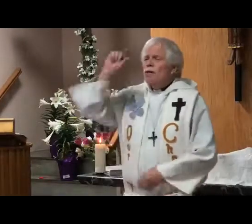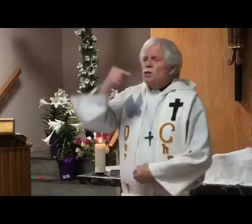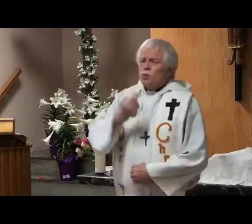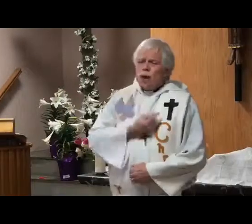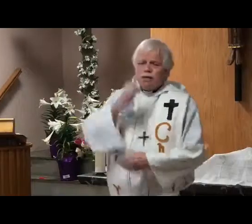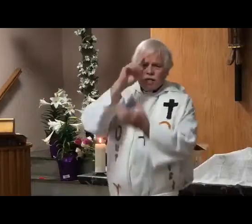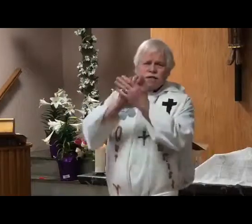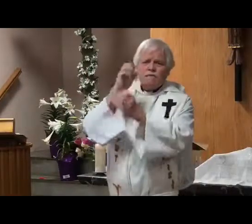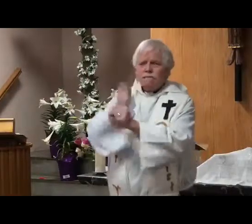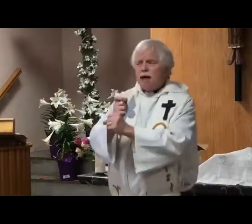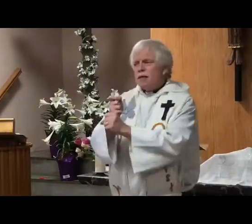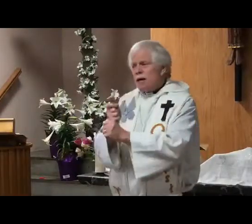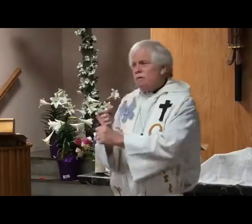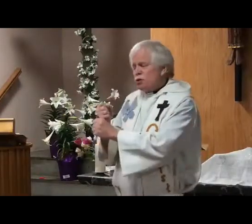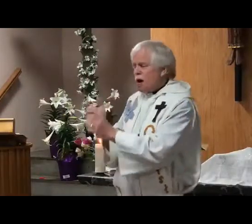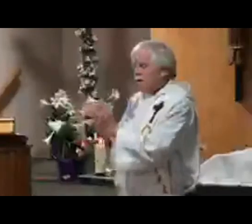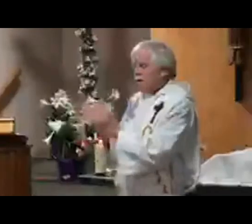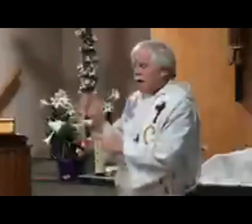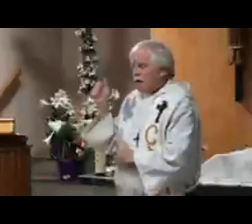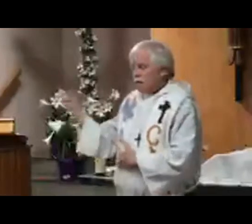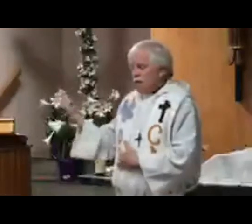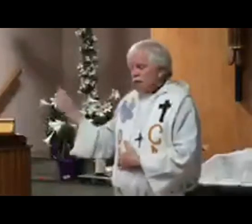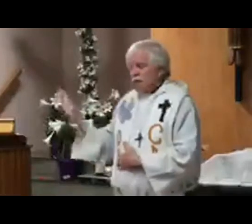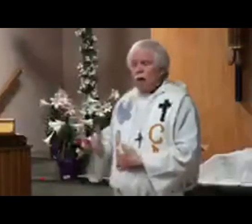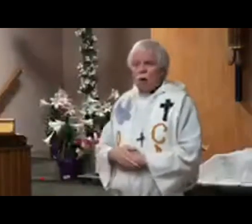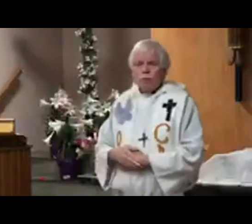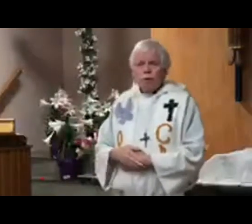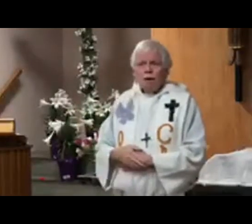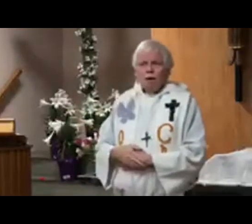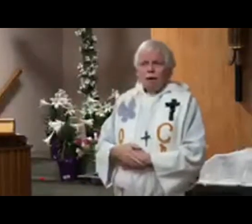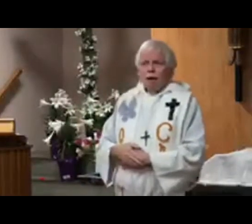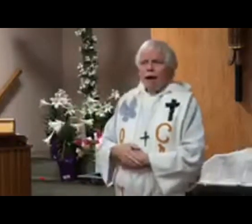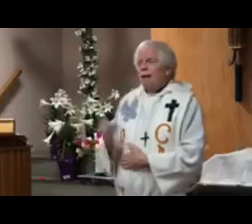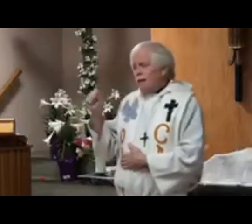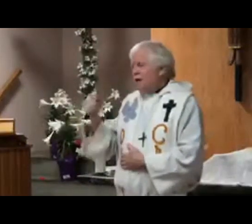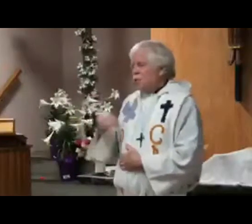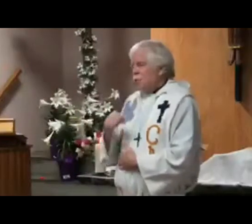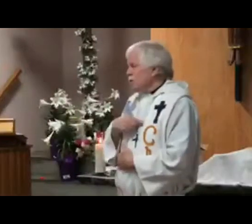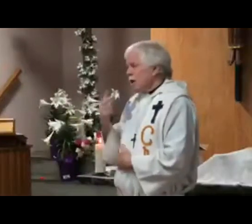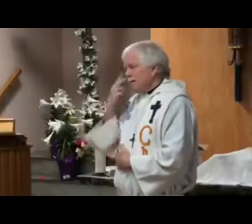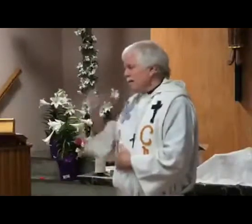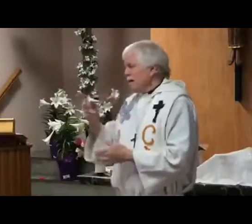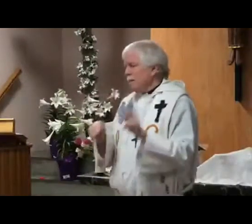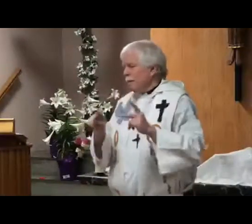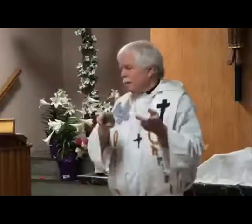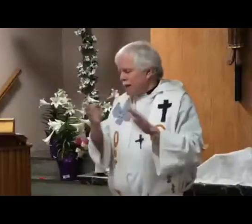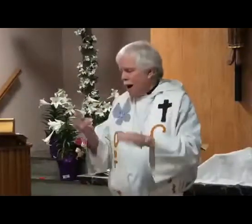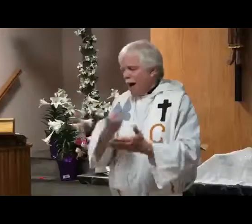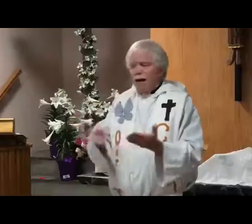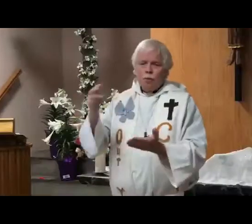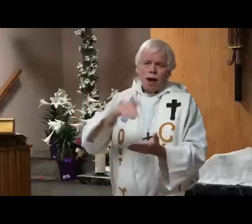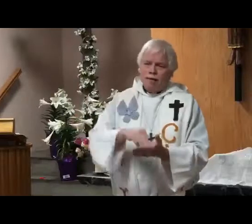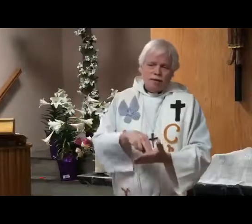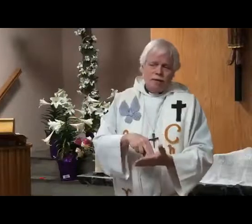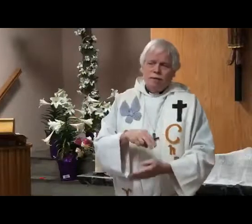So his gracious faith gift trusts Jesus alone. And yes, we do not see people